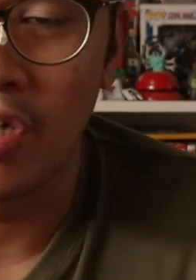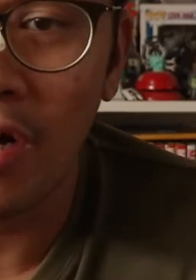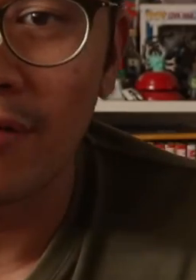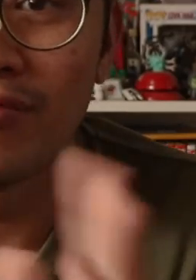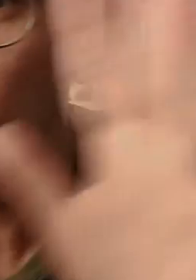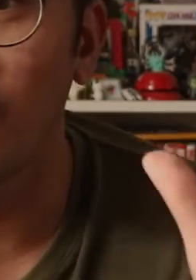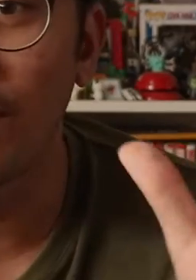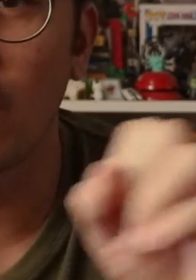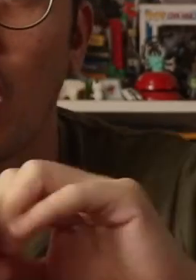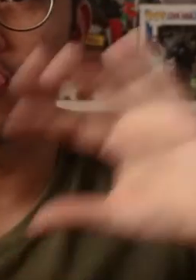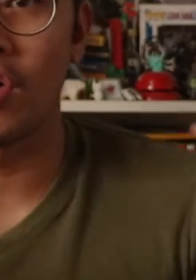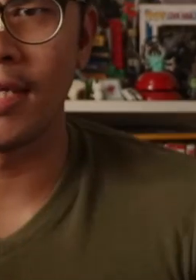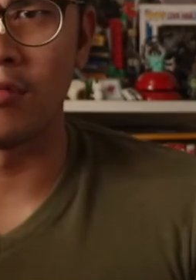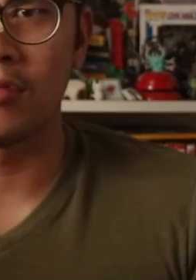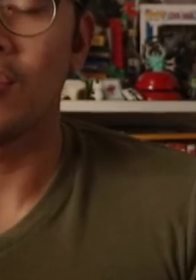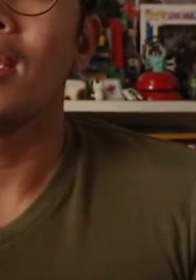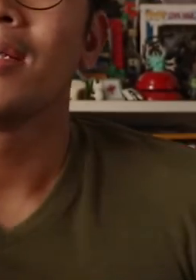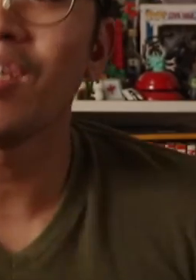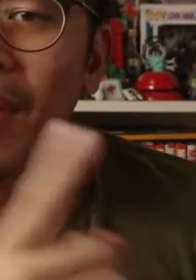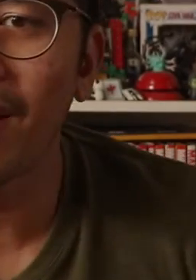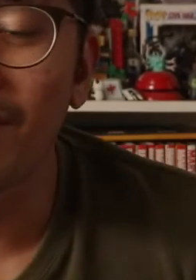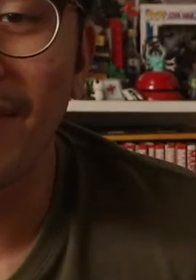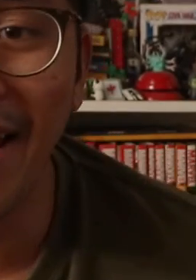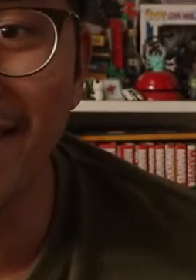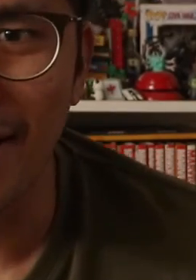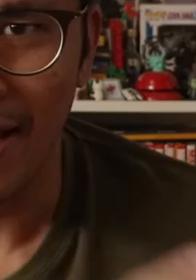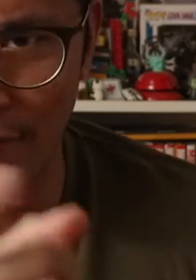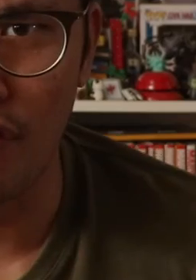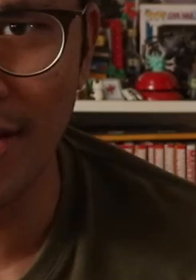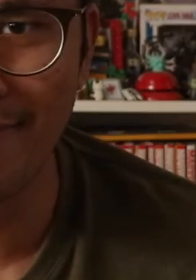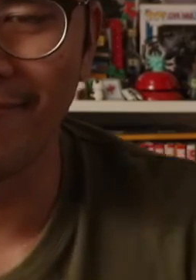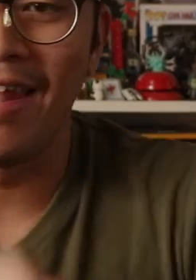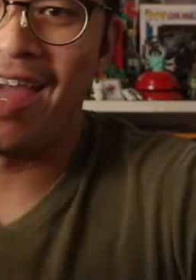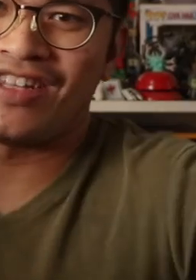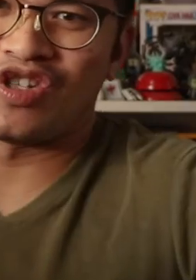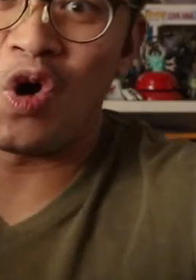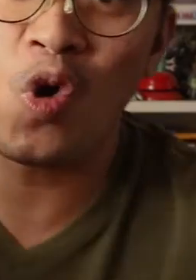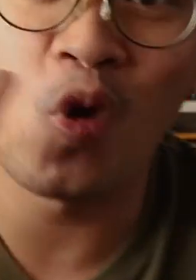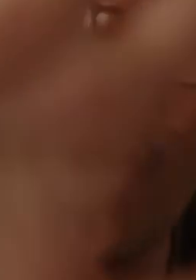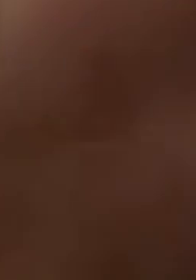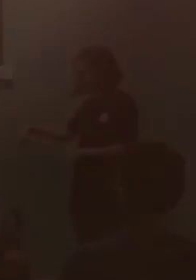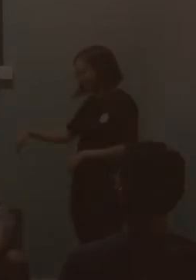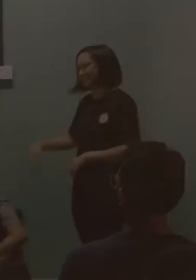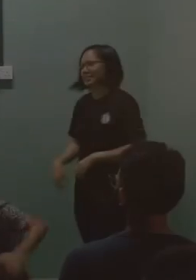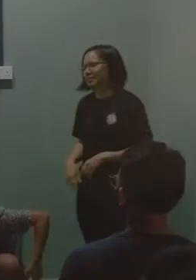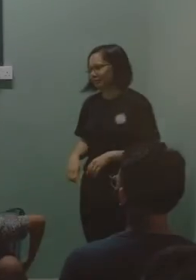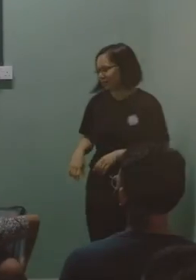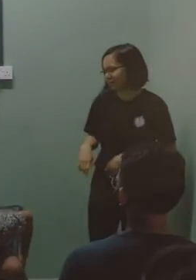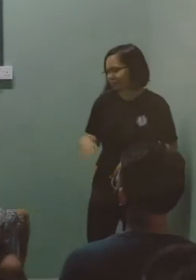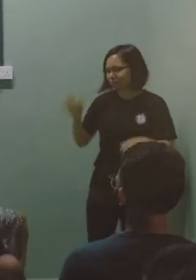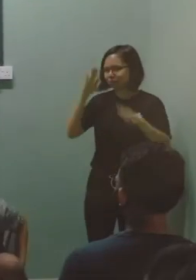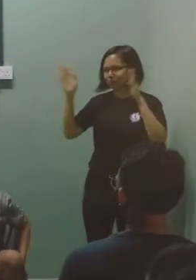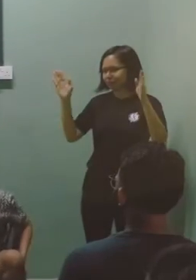watch the talk, don't worry, I've got it all recorded down. So sit back, relax, and if you're ready, let's go. Firstly, hello